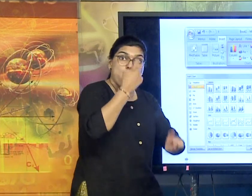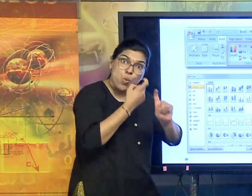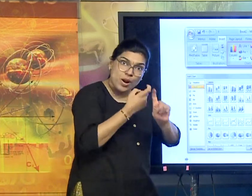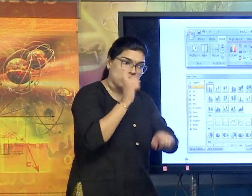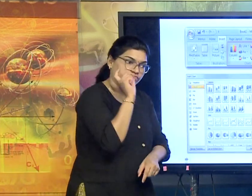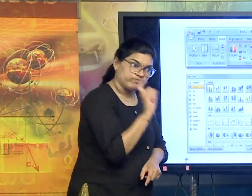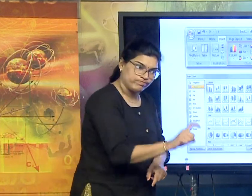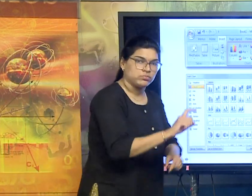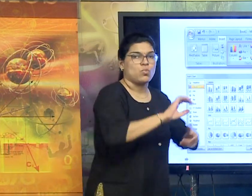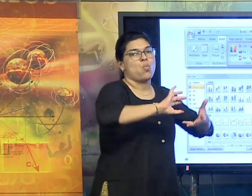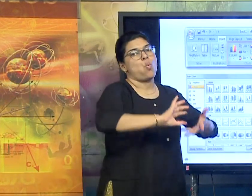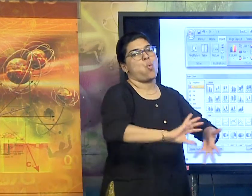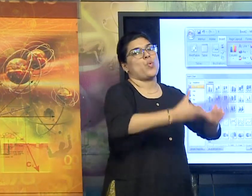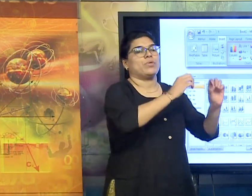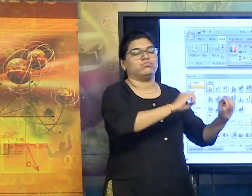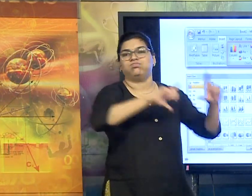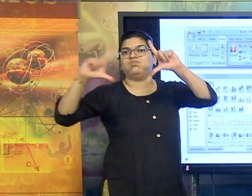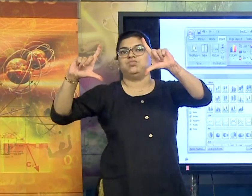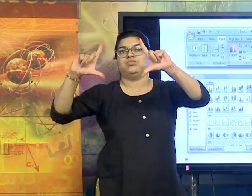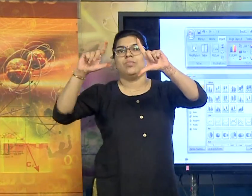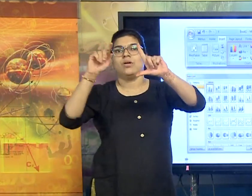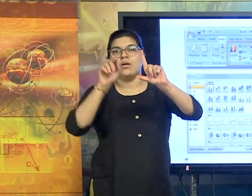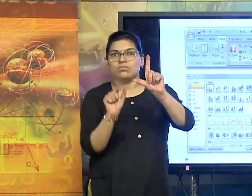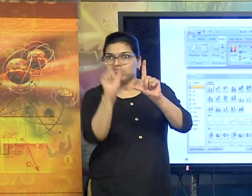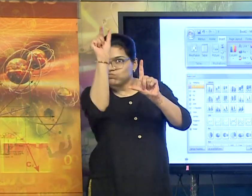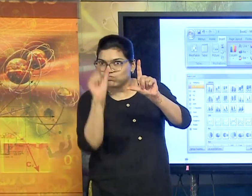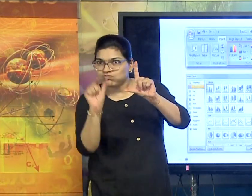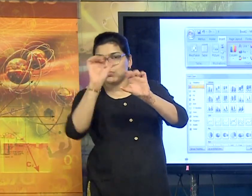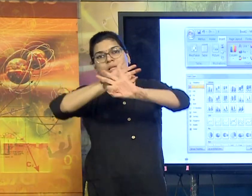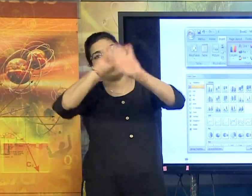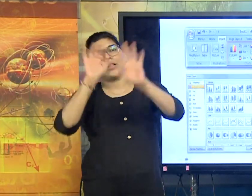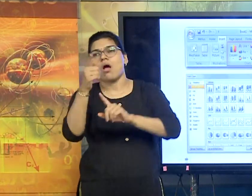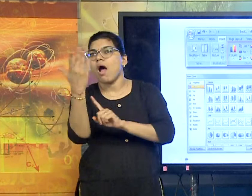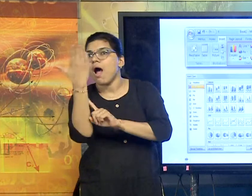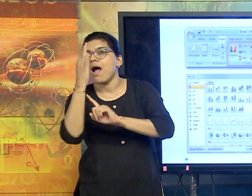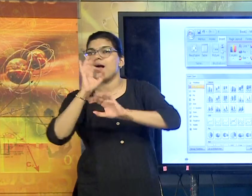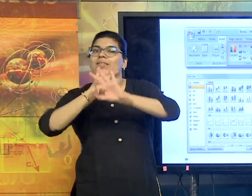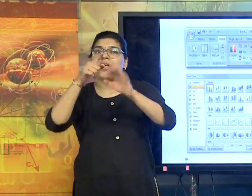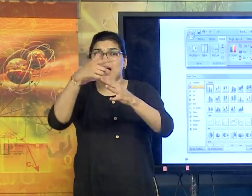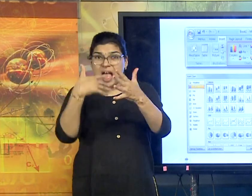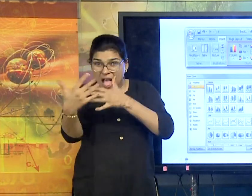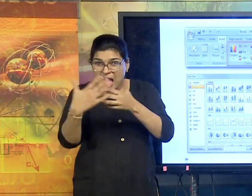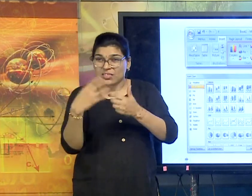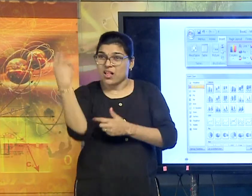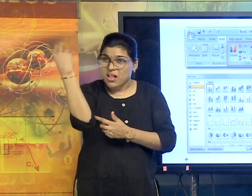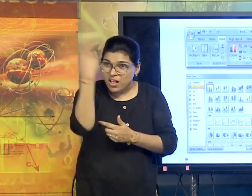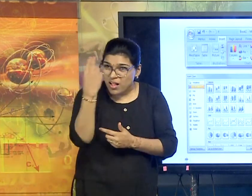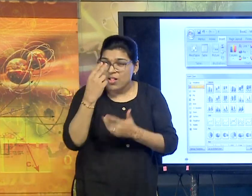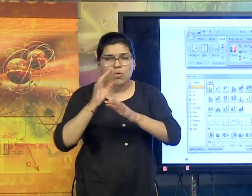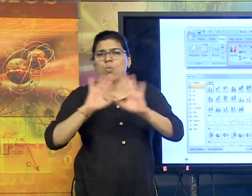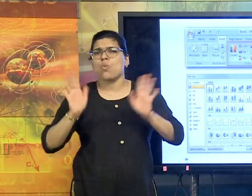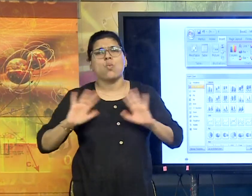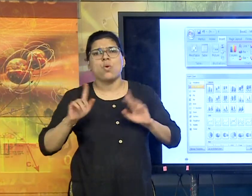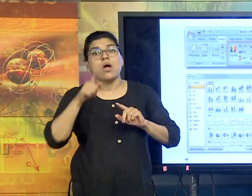choose to see more, then the more charts would be shown there. That is automatically